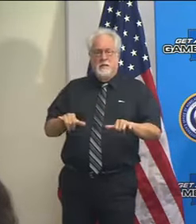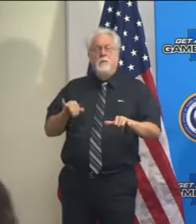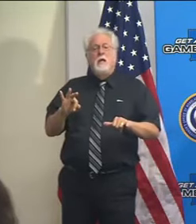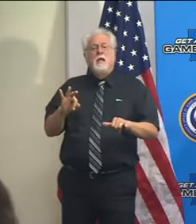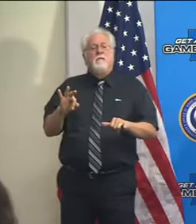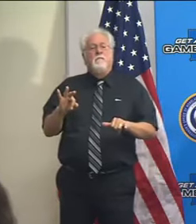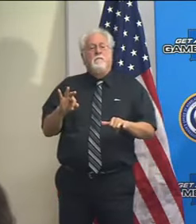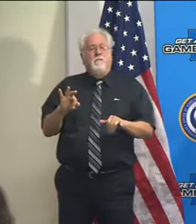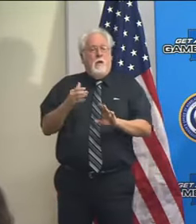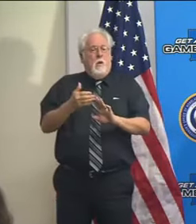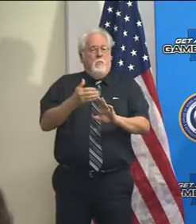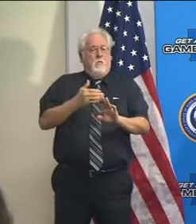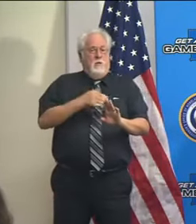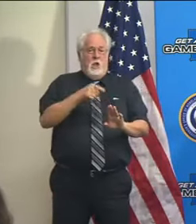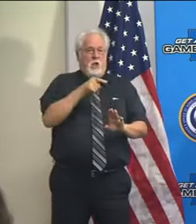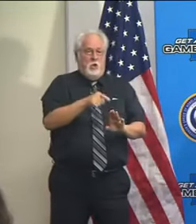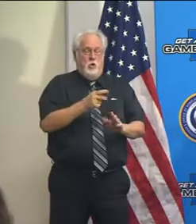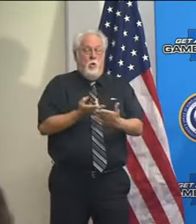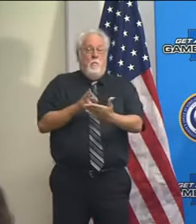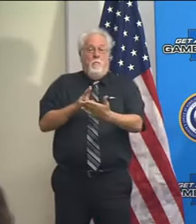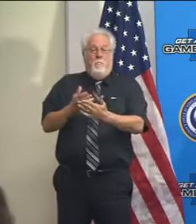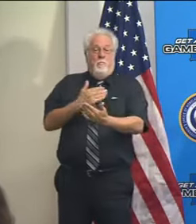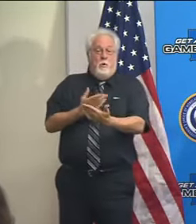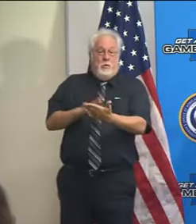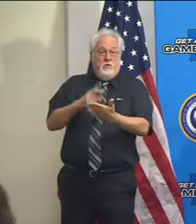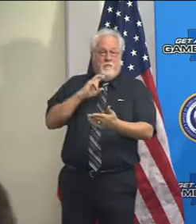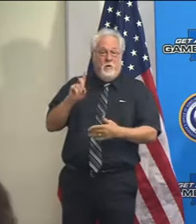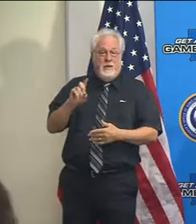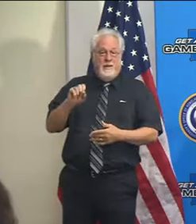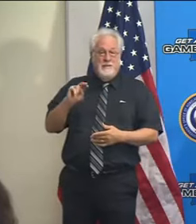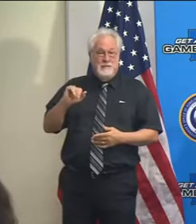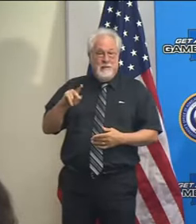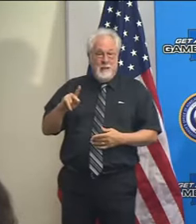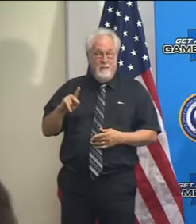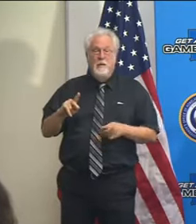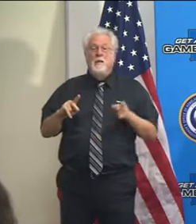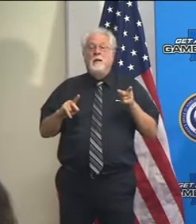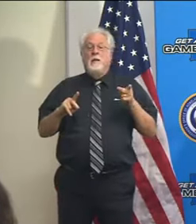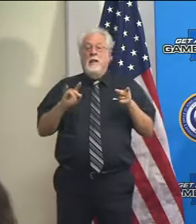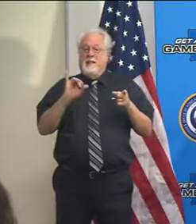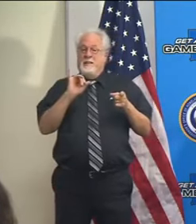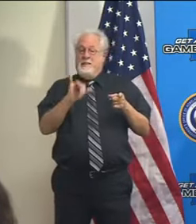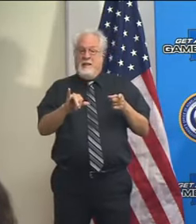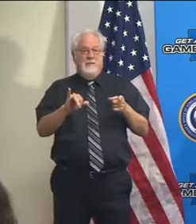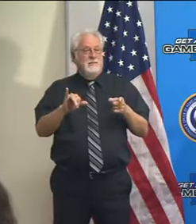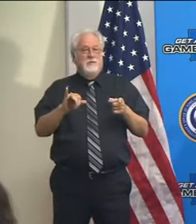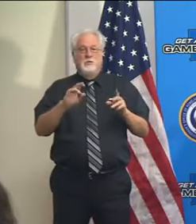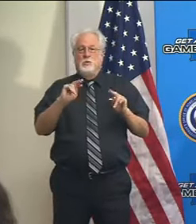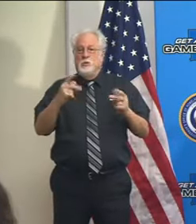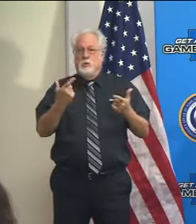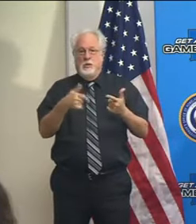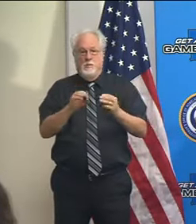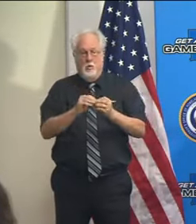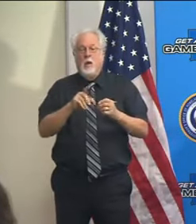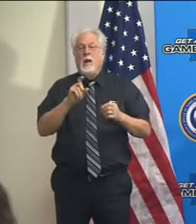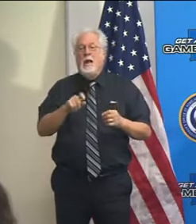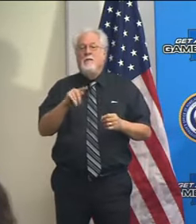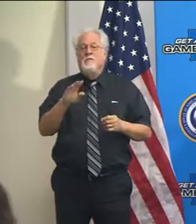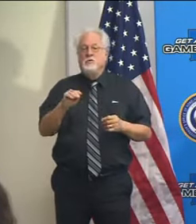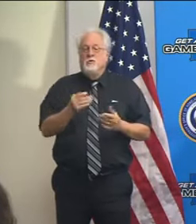some point previously you pre-registered for DSNAP, that pre-registration is no longer effective, and so you